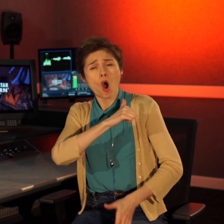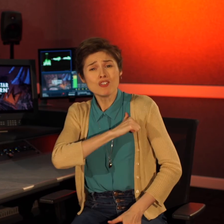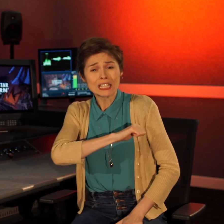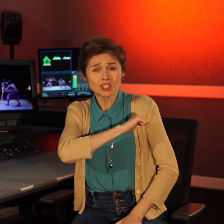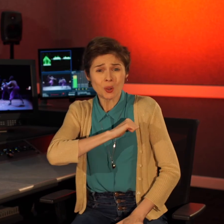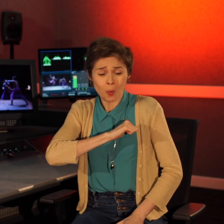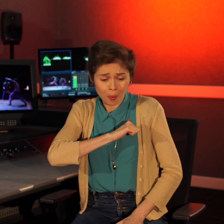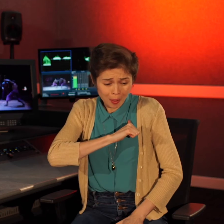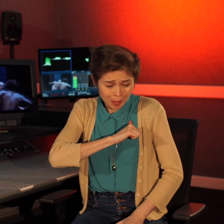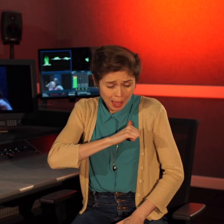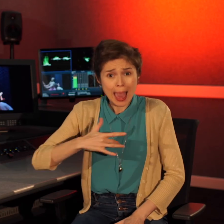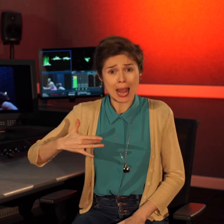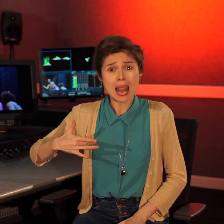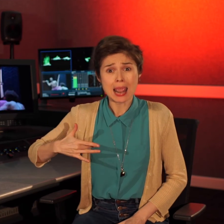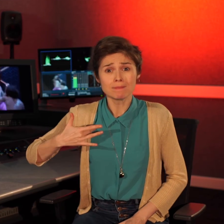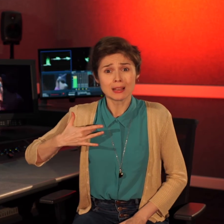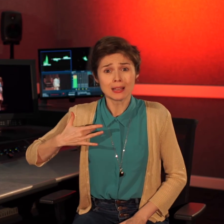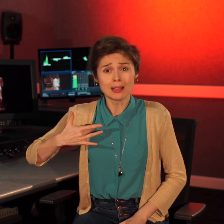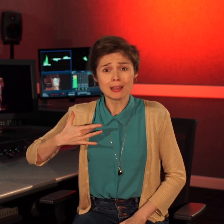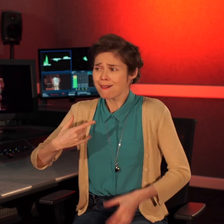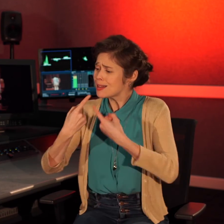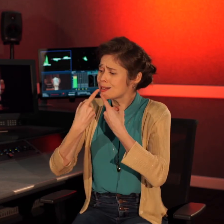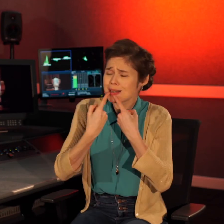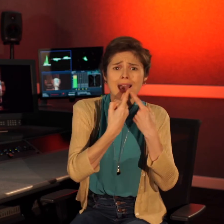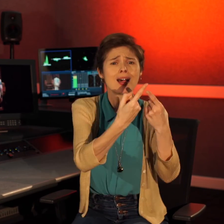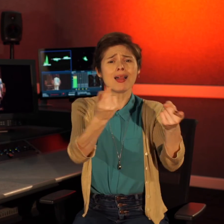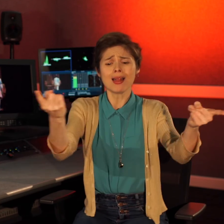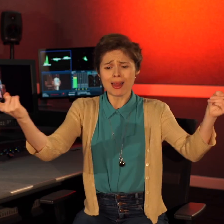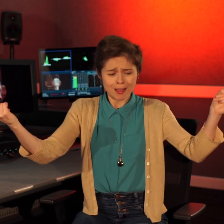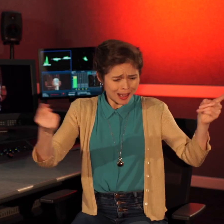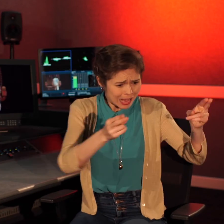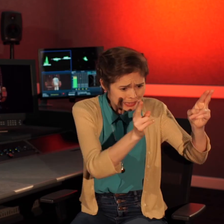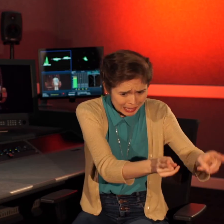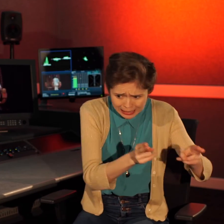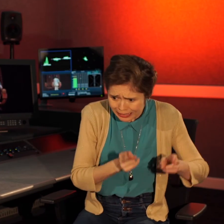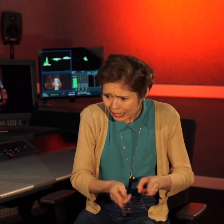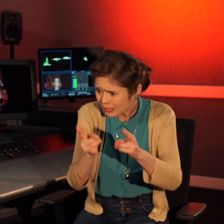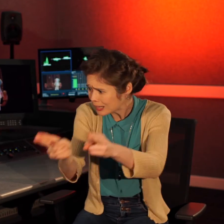As Horatio lives to tell the truth of the terrible story,